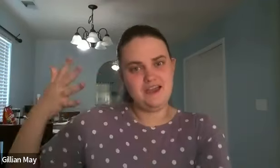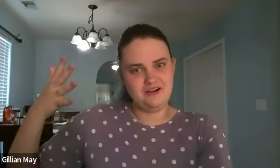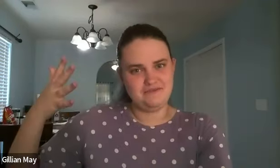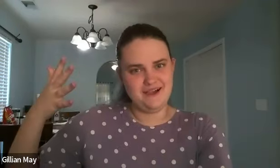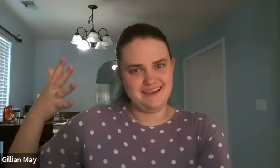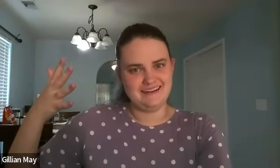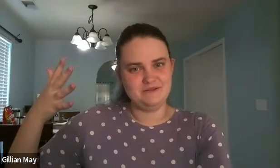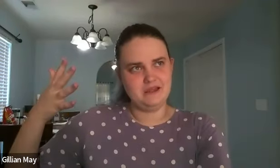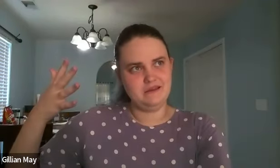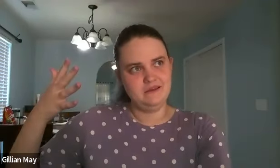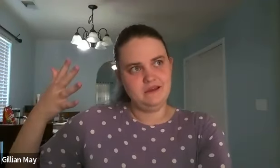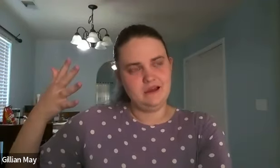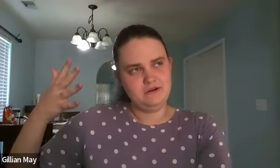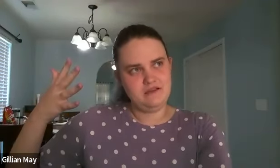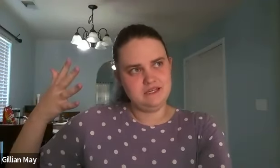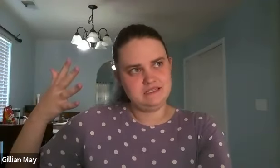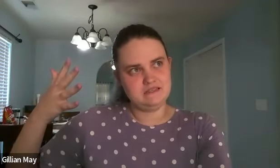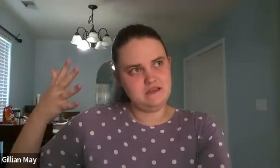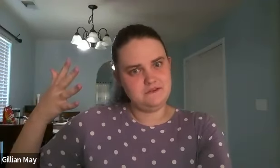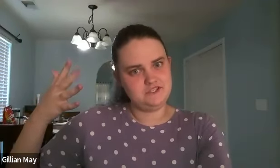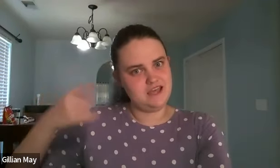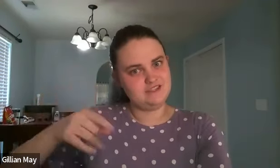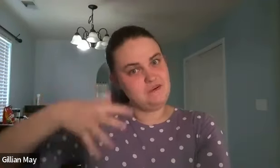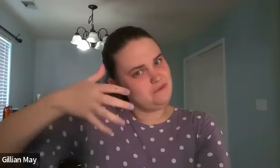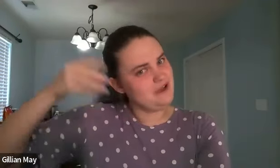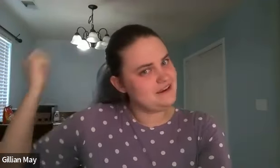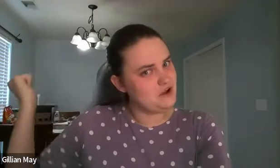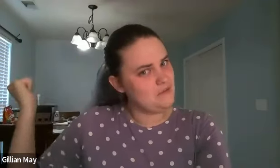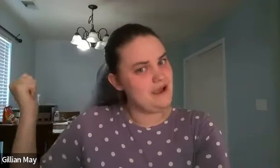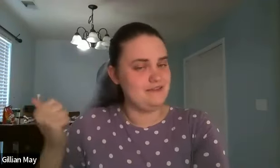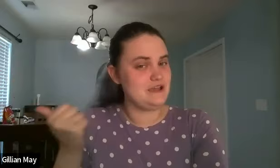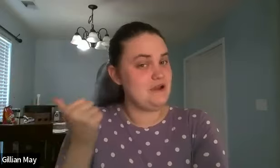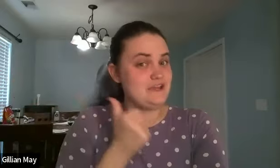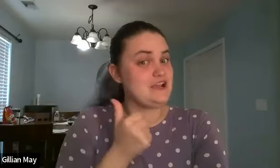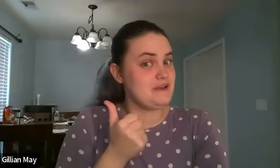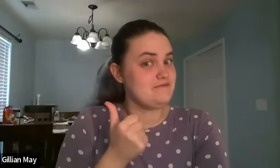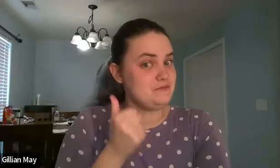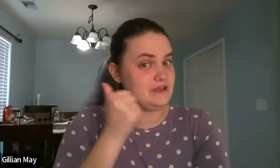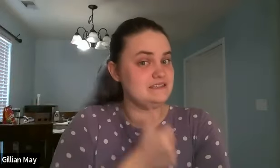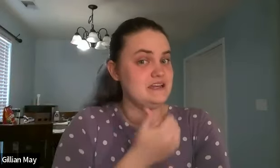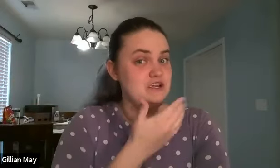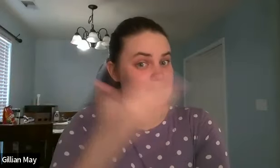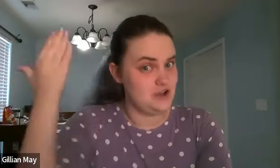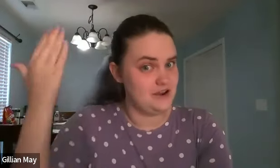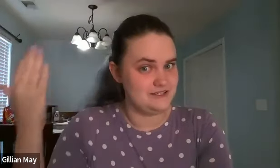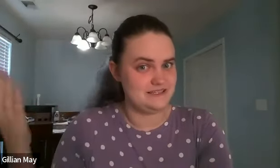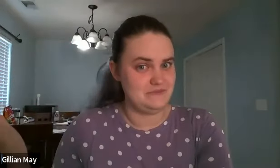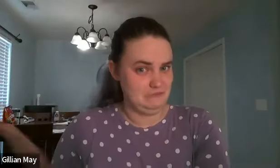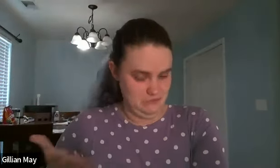all of mine, and I'm like, I don't have nieces and nephews yet, so that one will kind of go away. That's how I forget grandson and granddaughters, because I'm like, well,